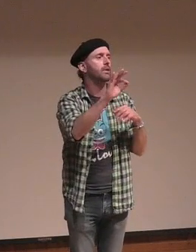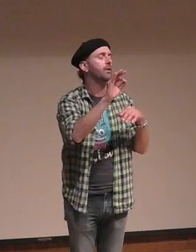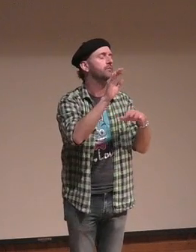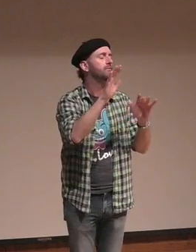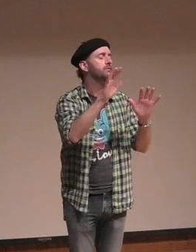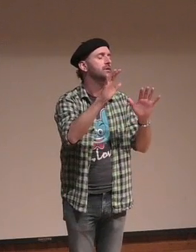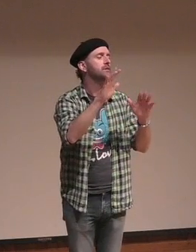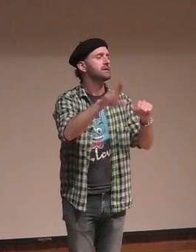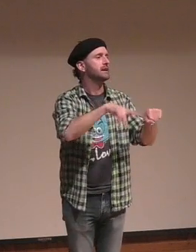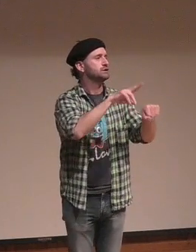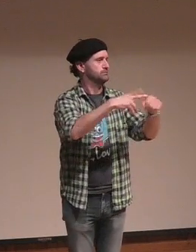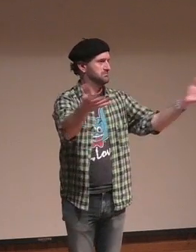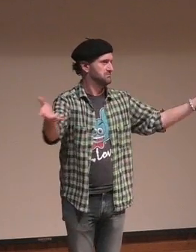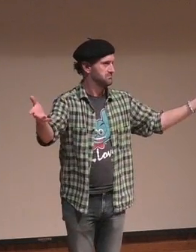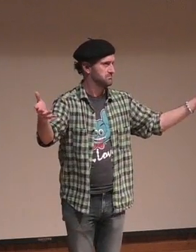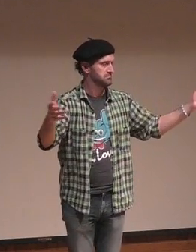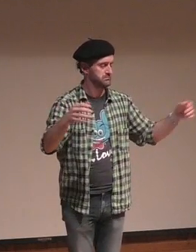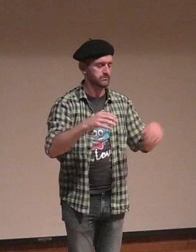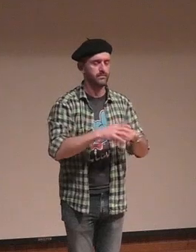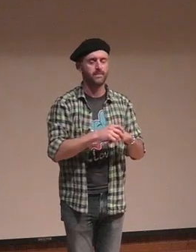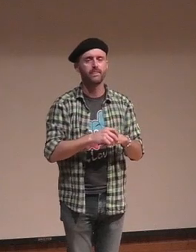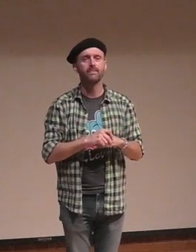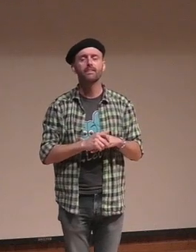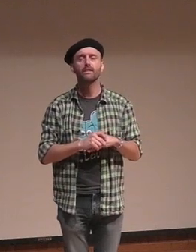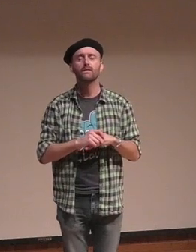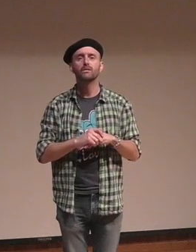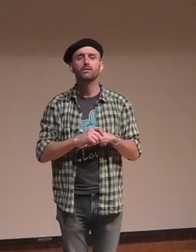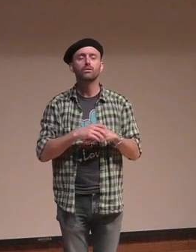poem about nature.